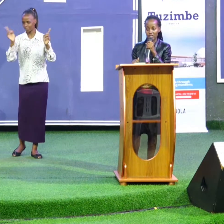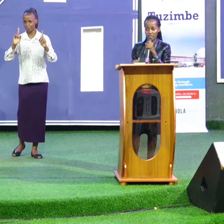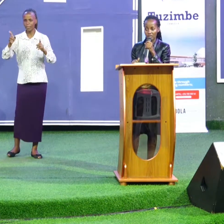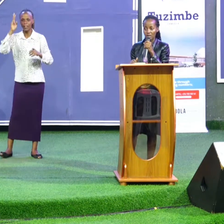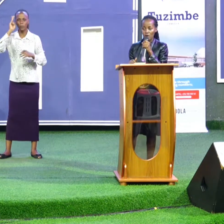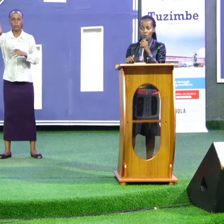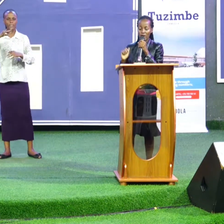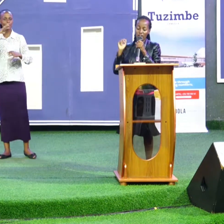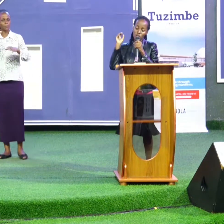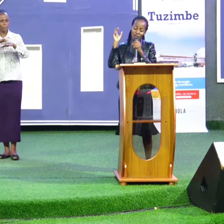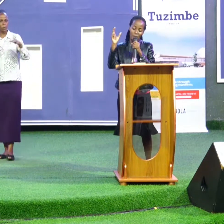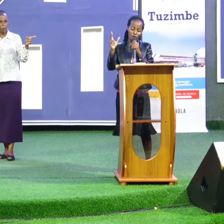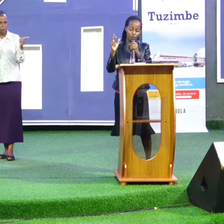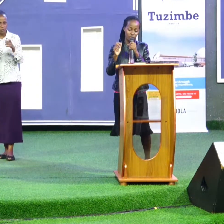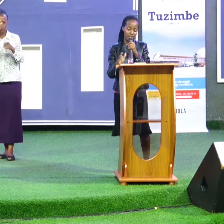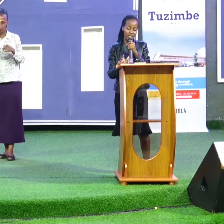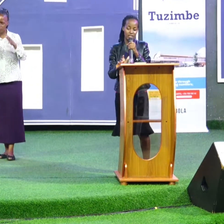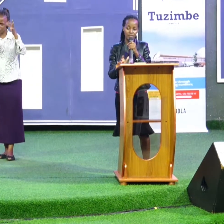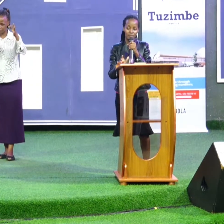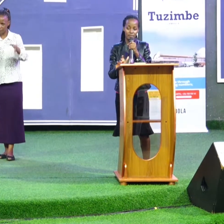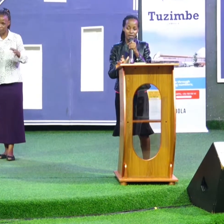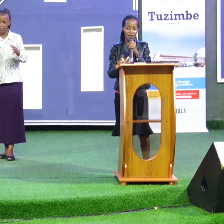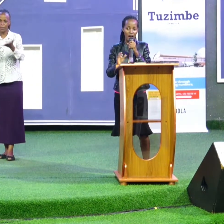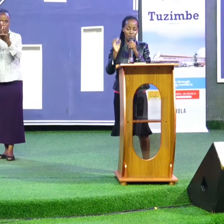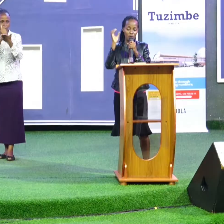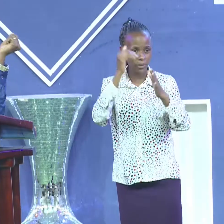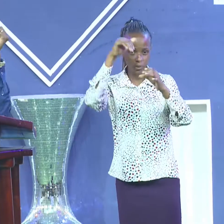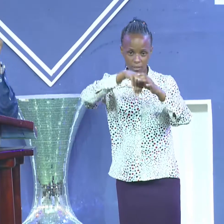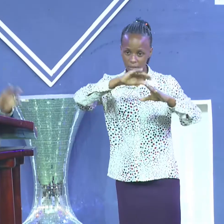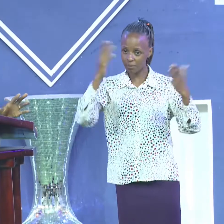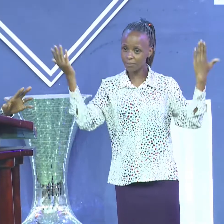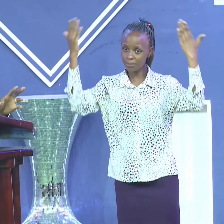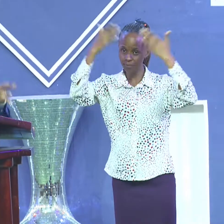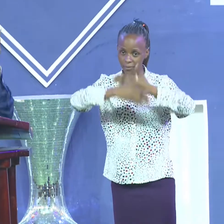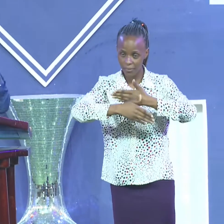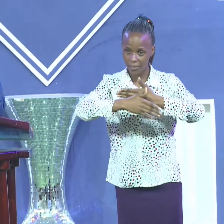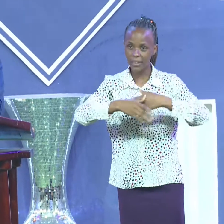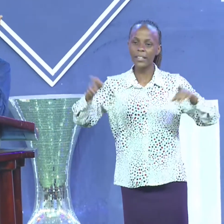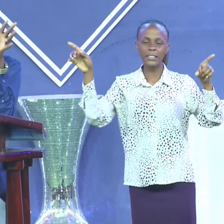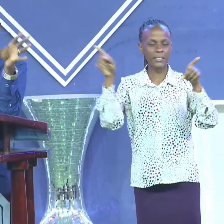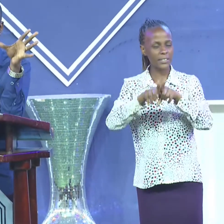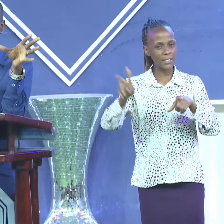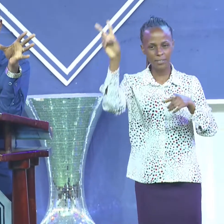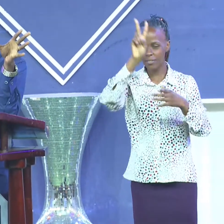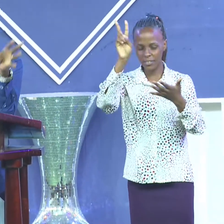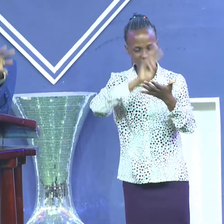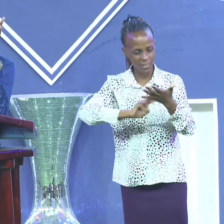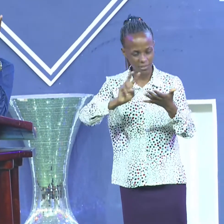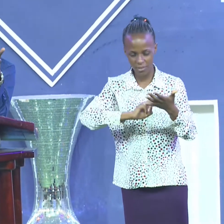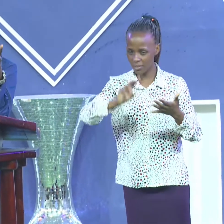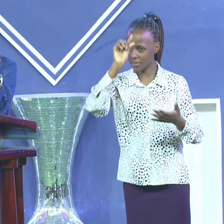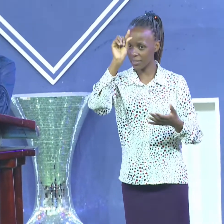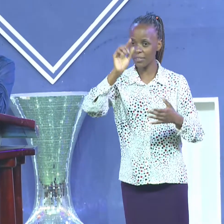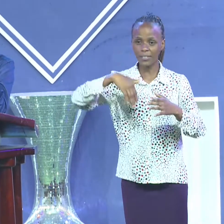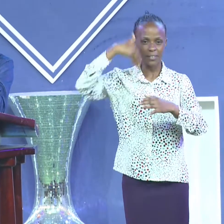Tugenda kwogera ku bintu bitono. We are going to speak about few things. N'olwokuba nti tuli mu kiro. And because we are in the night time. Tugenda kusomayo ntono. We are going to read a few verses